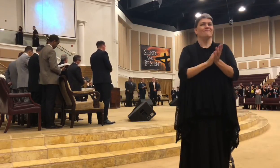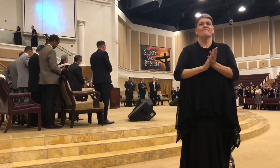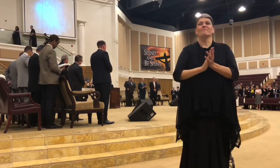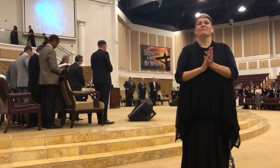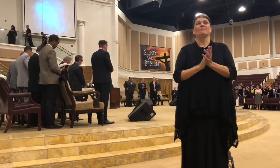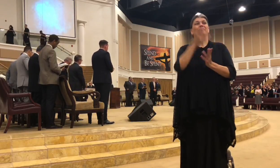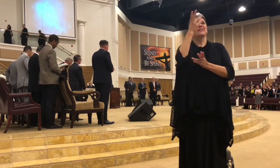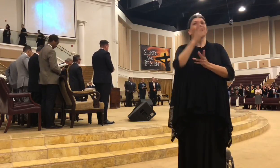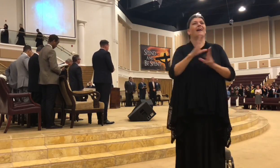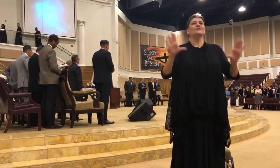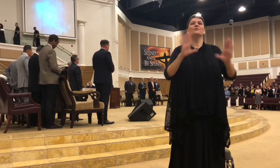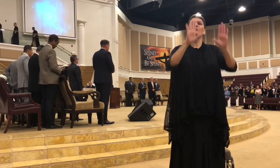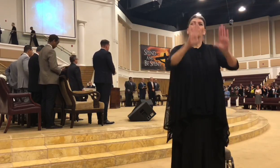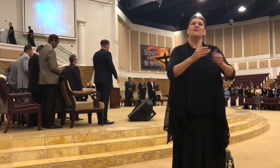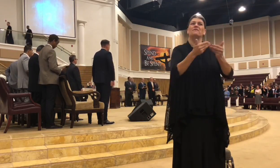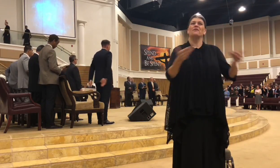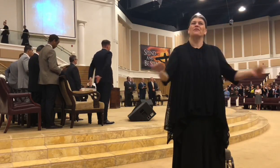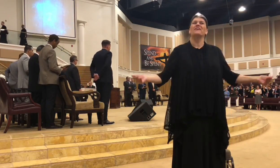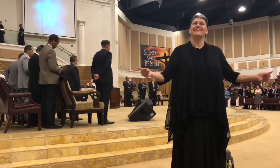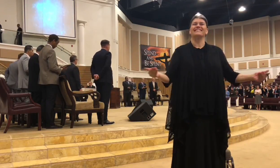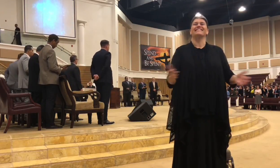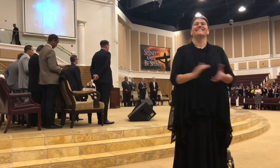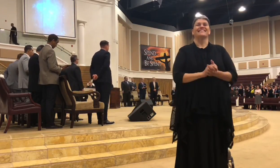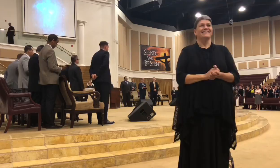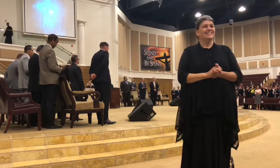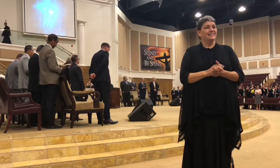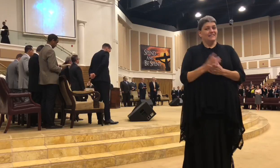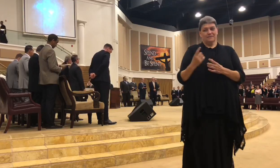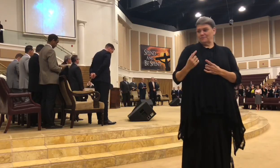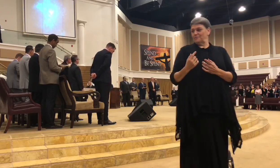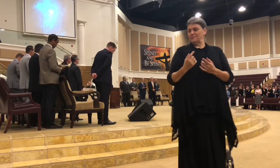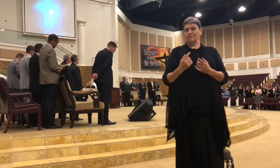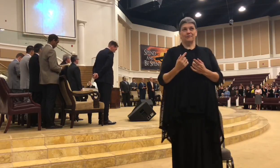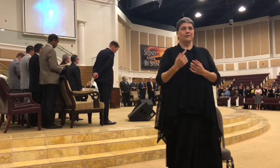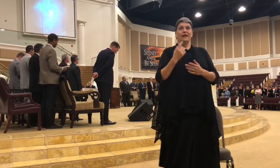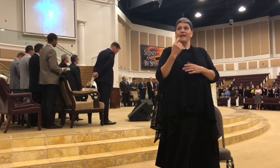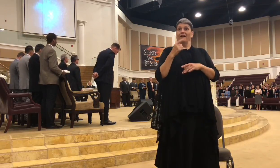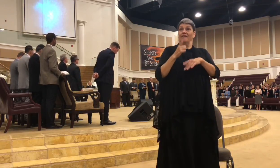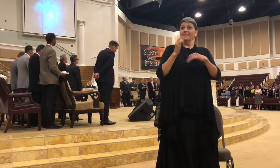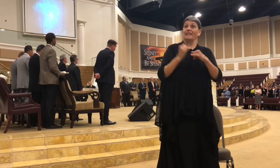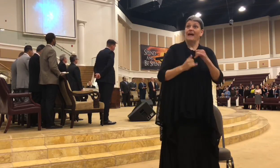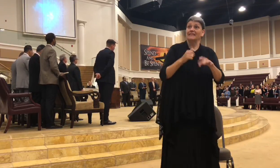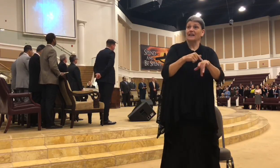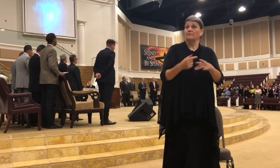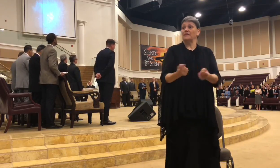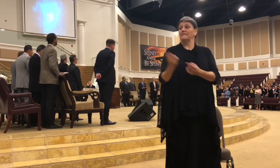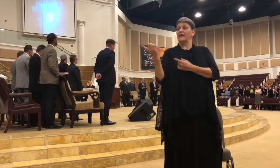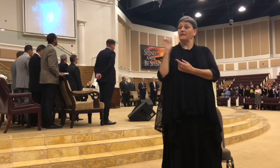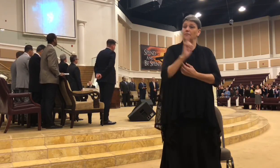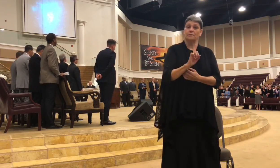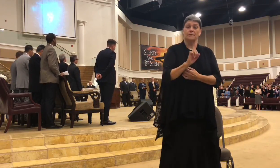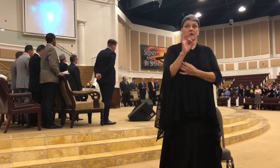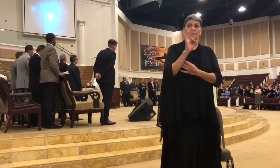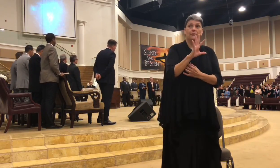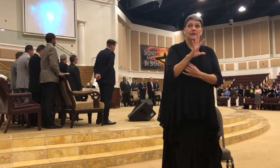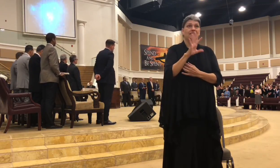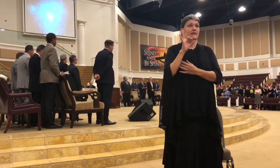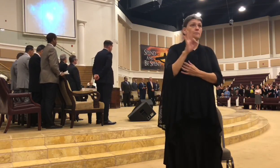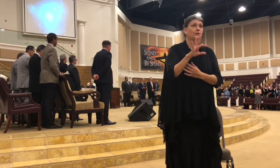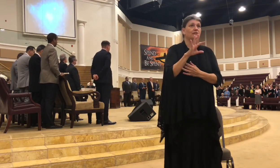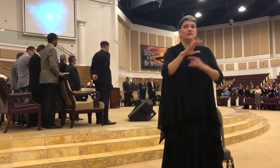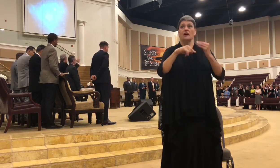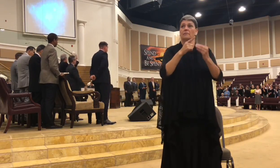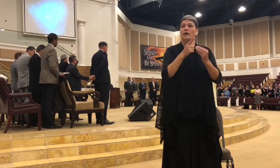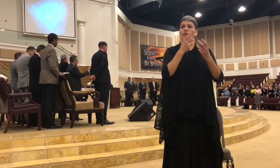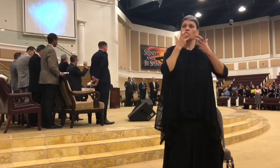God did some wonderful things the last time they were with us. I guess it's probably been a year or so ago. And he preached about crying out to the Lord.